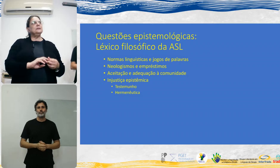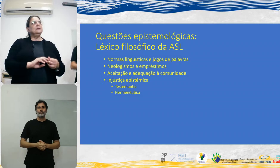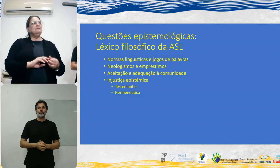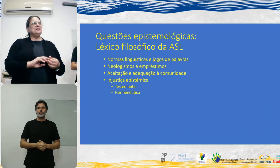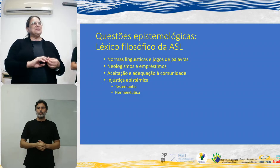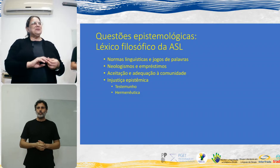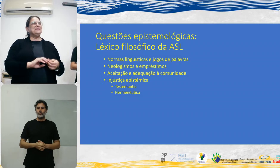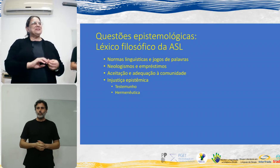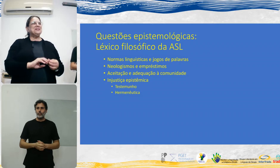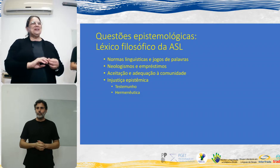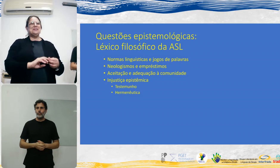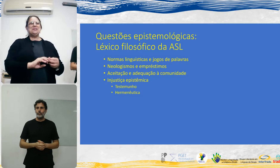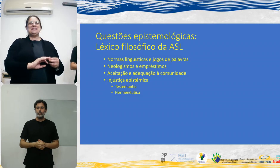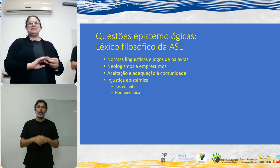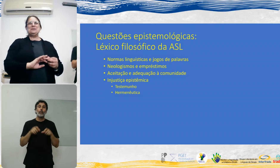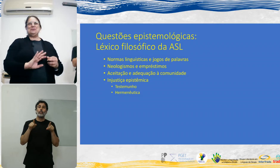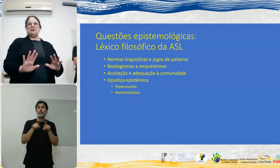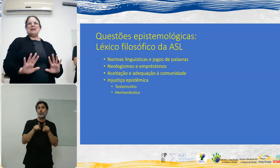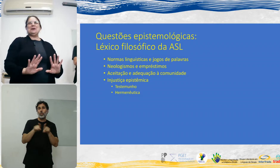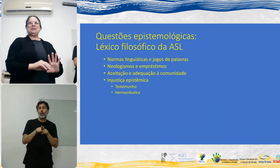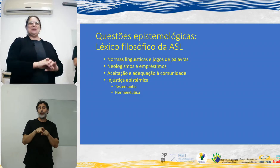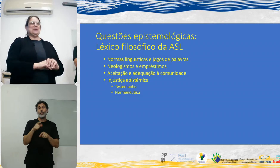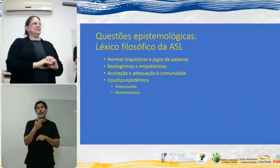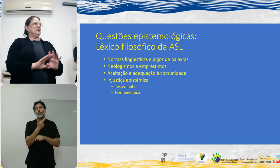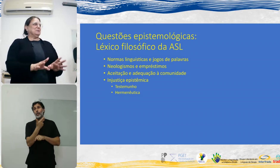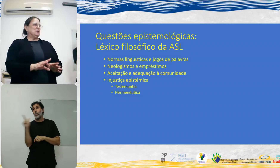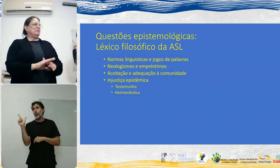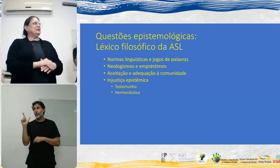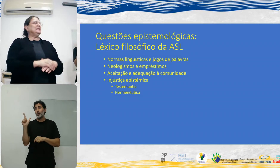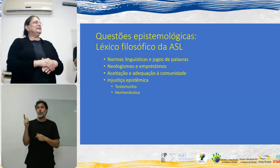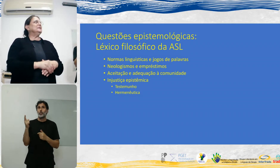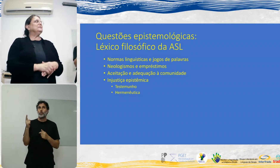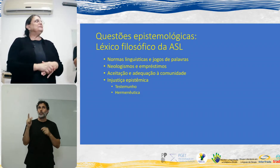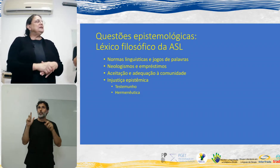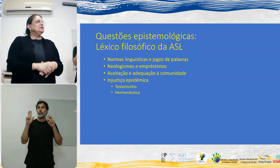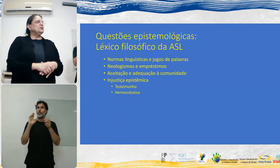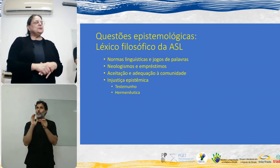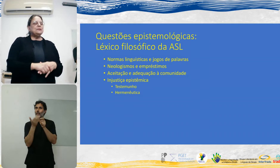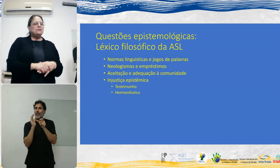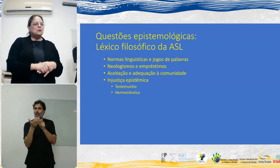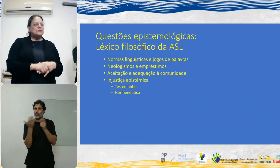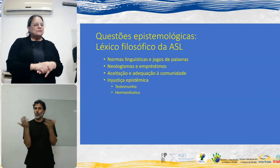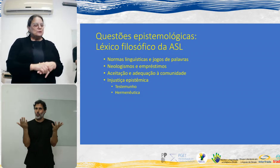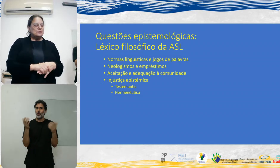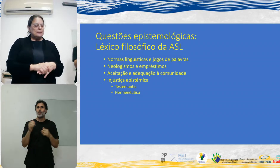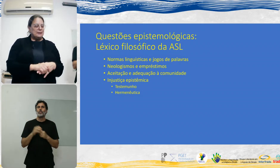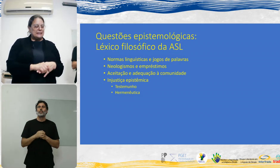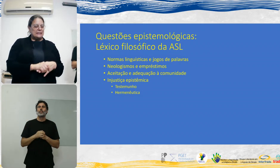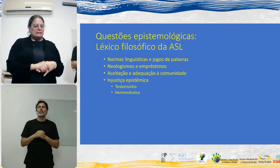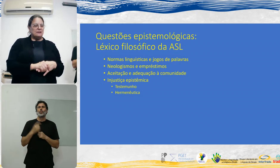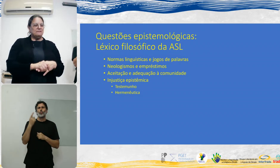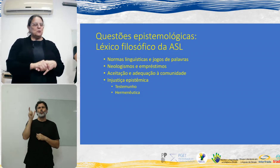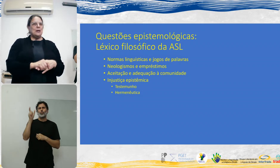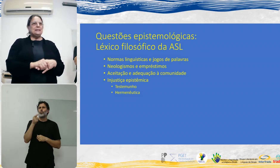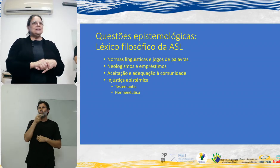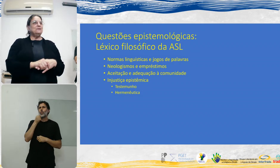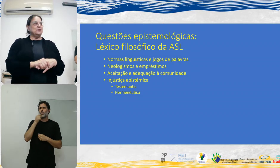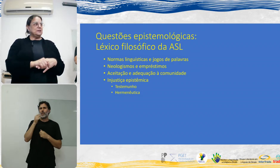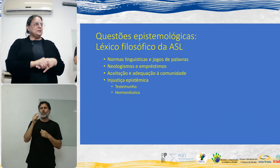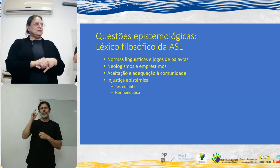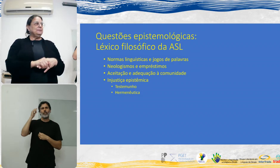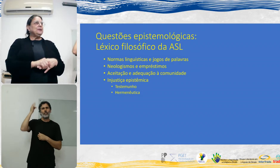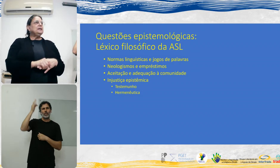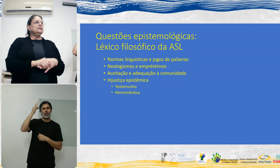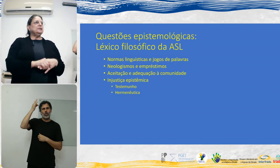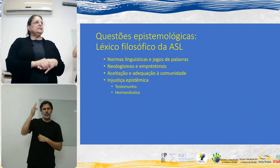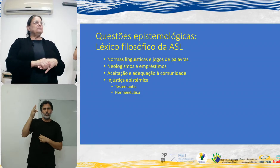concept, philosophical. I'll just throw it out there. We can talk more about it later. So there's a philosopher by the name of Miranda